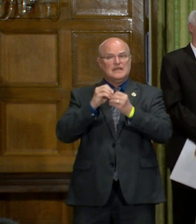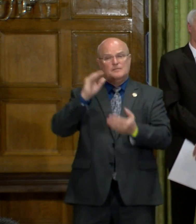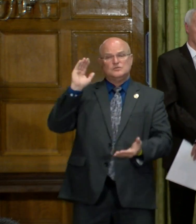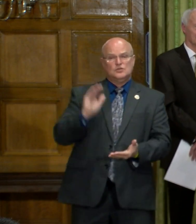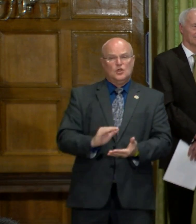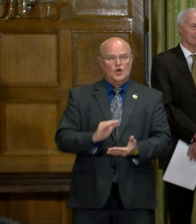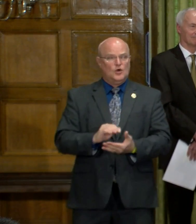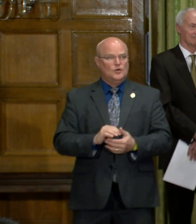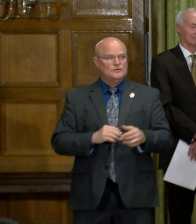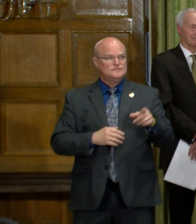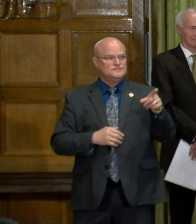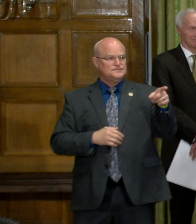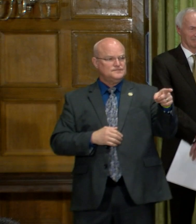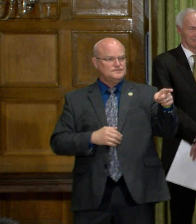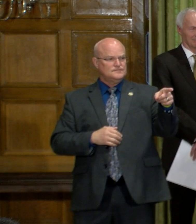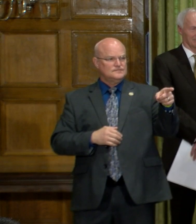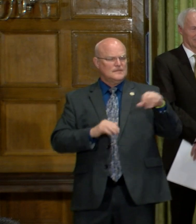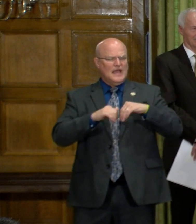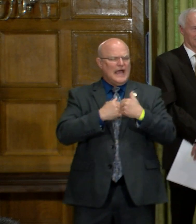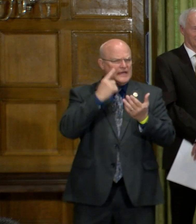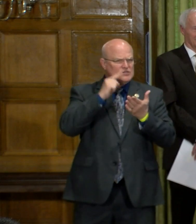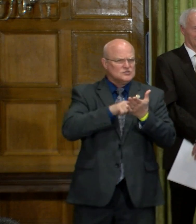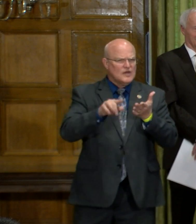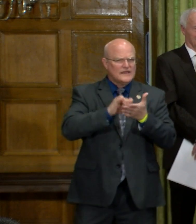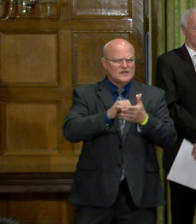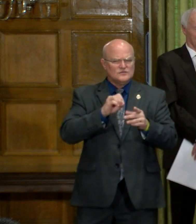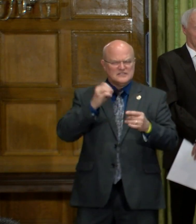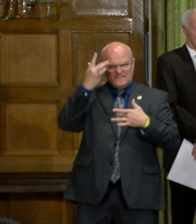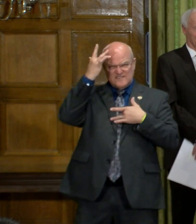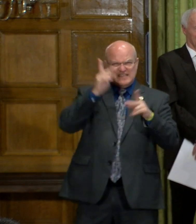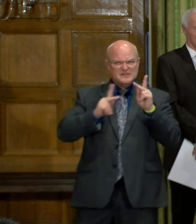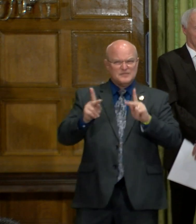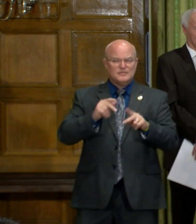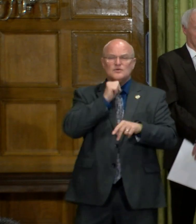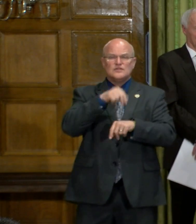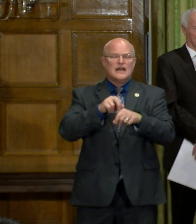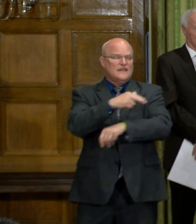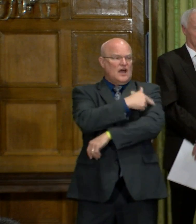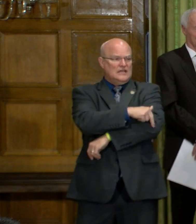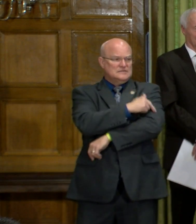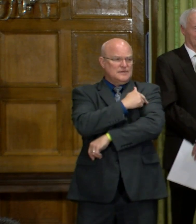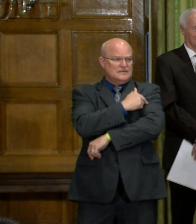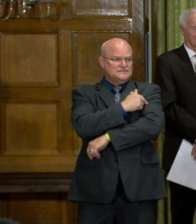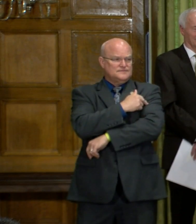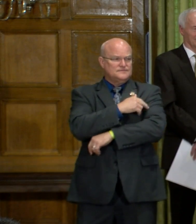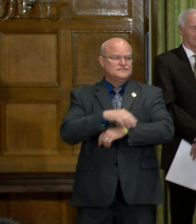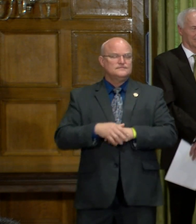low. How exactly do you track those infected people who aren't hospitalized?